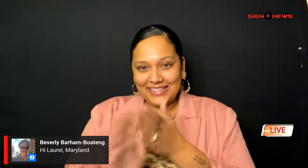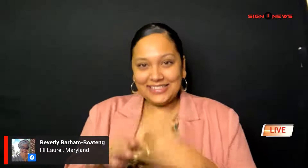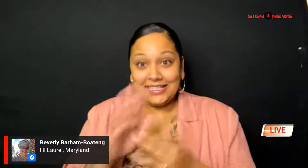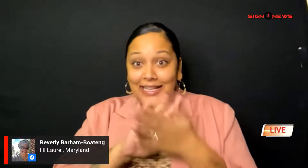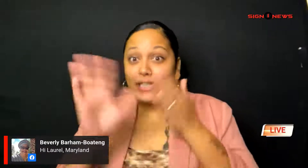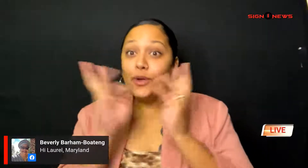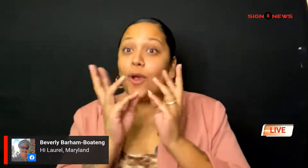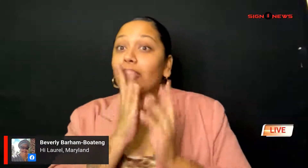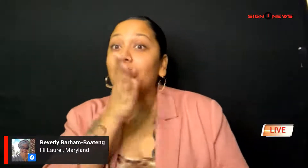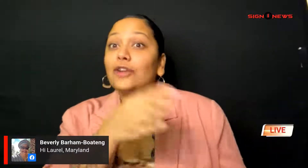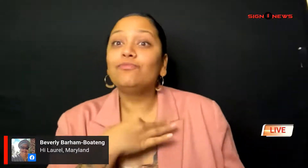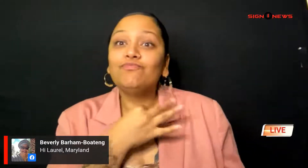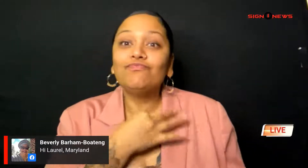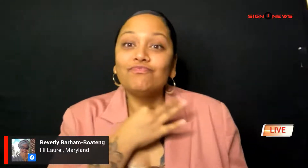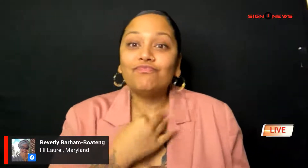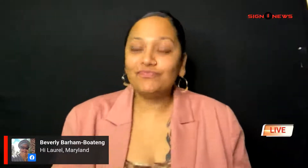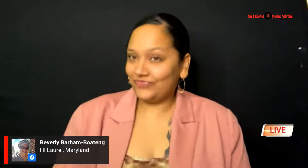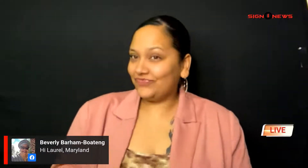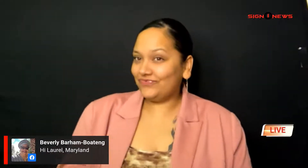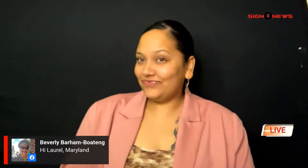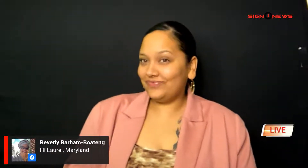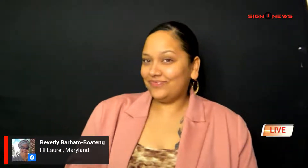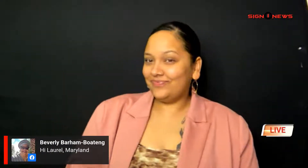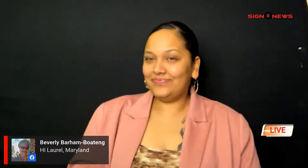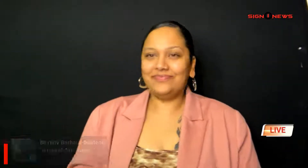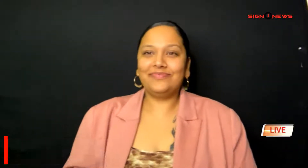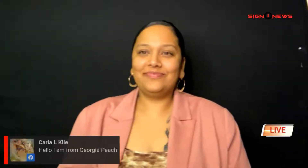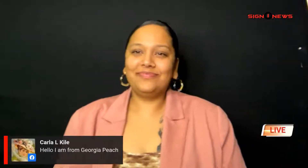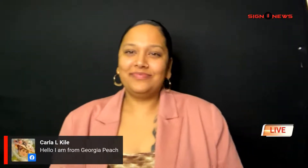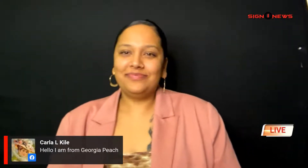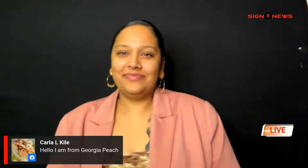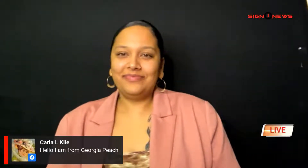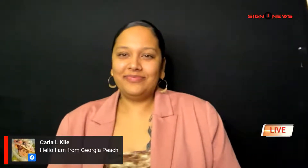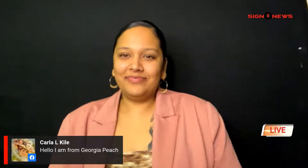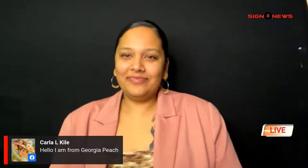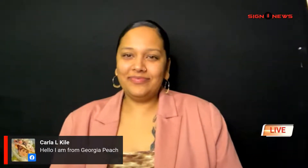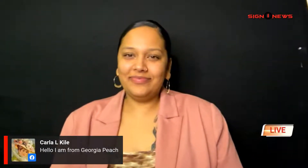Maryland, woohoo! How's the weather there?